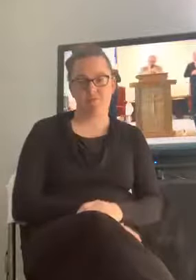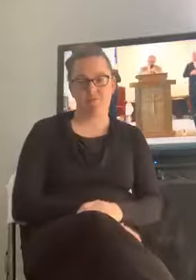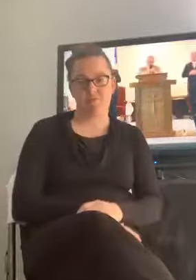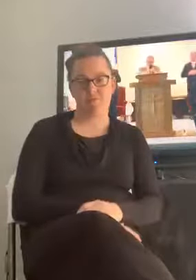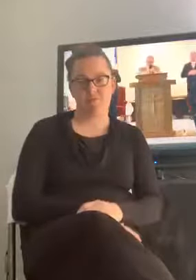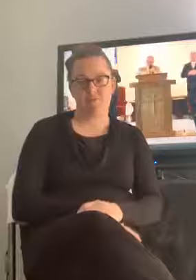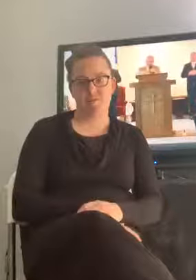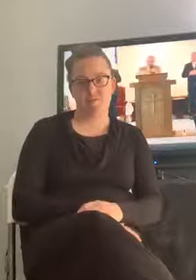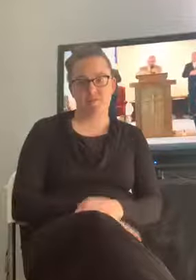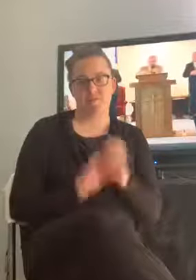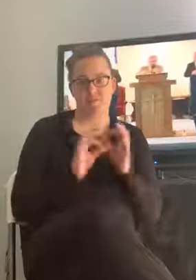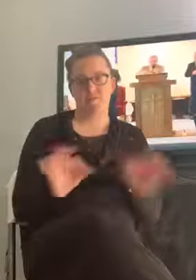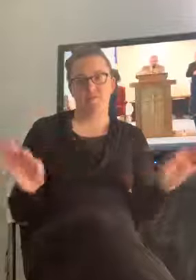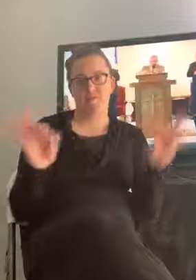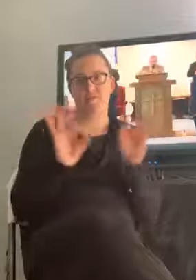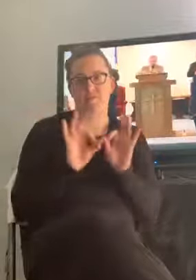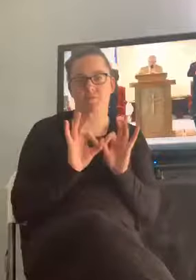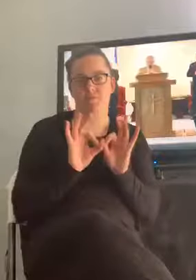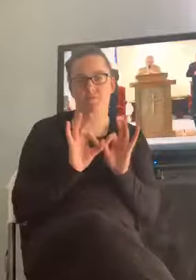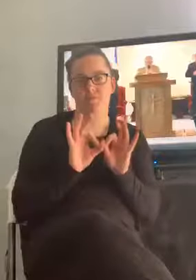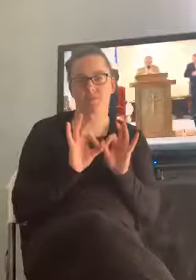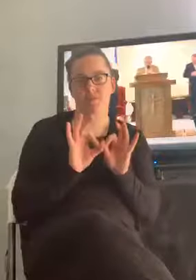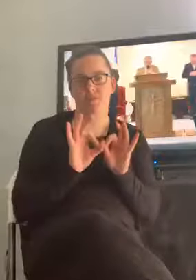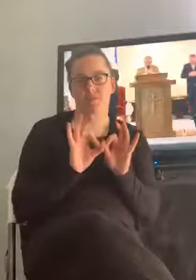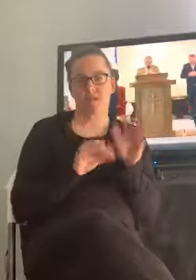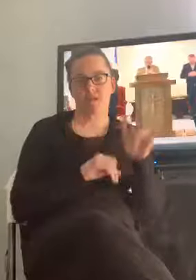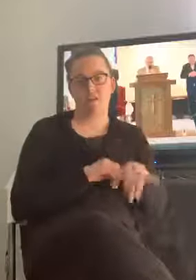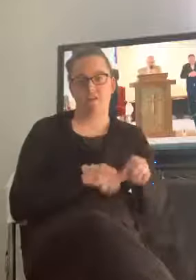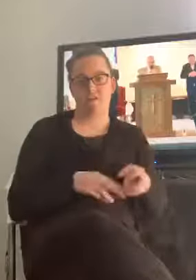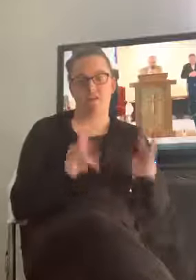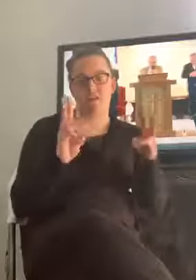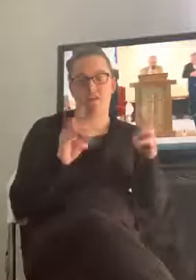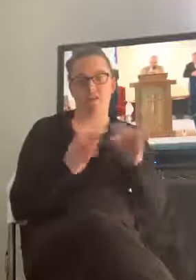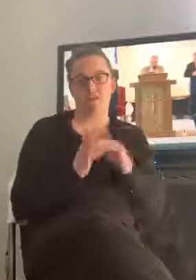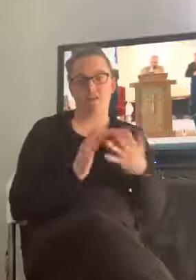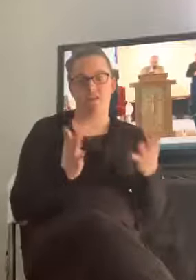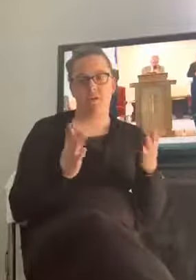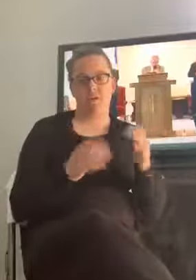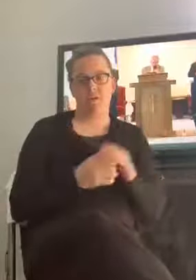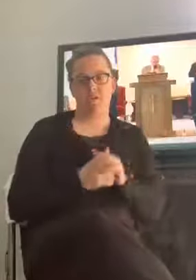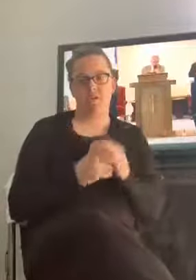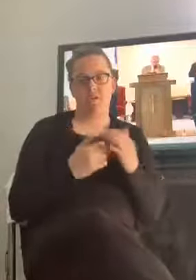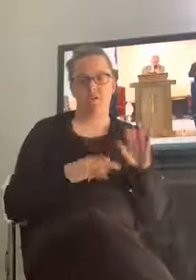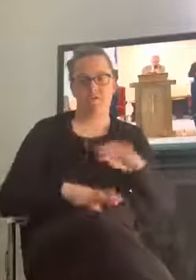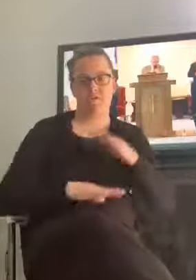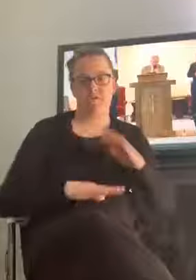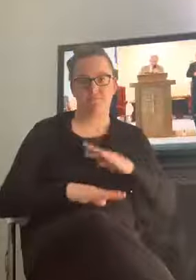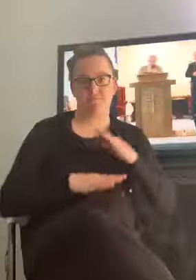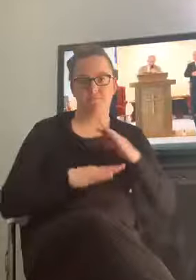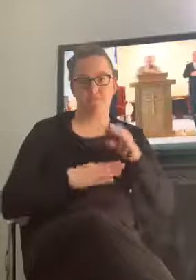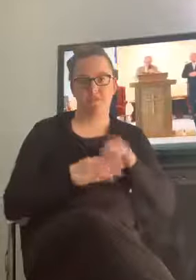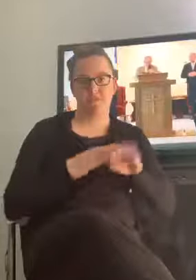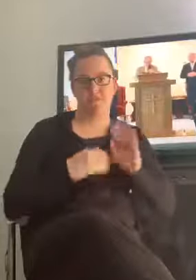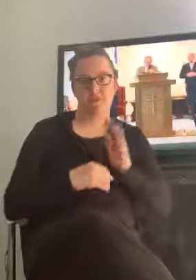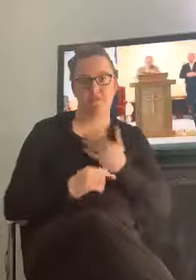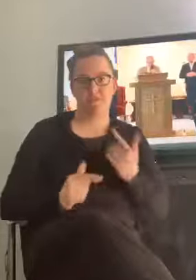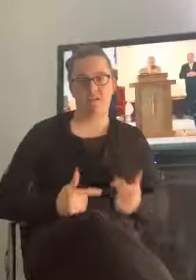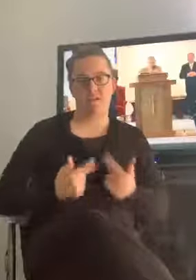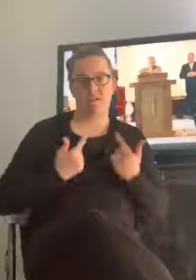is so important so that the Word of God can be fulfilled in our